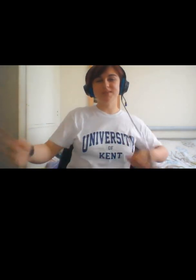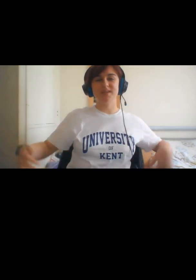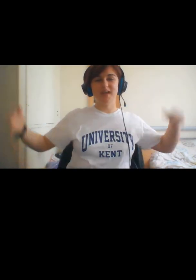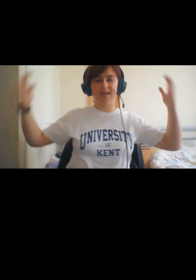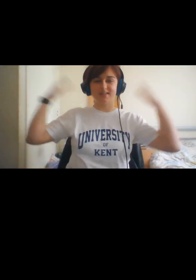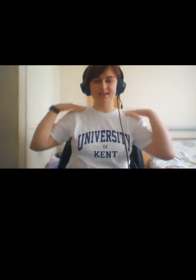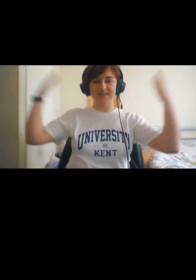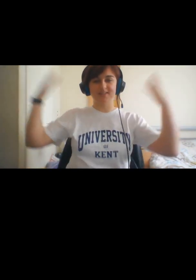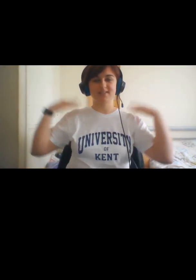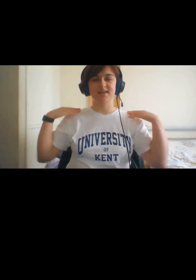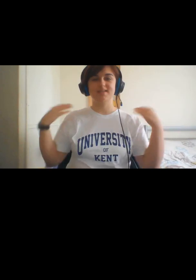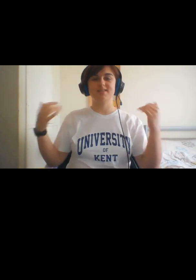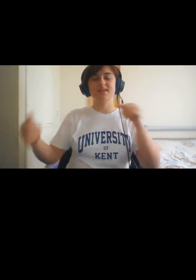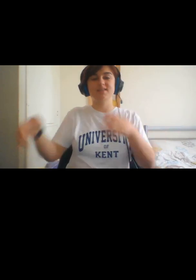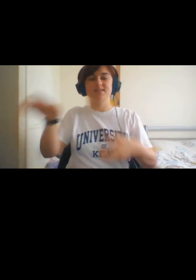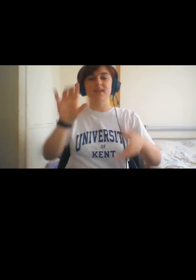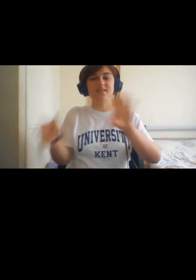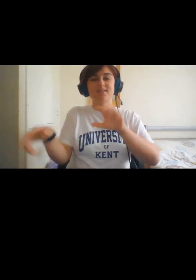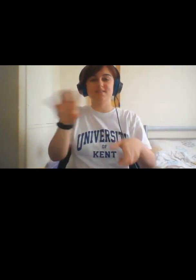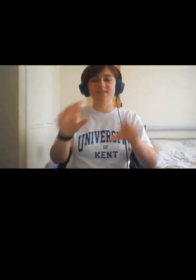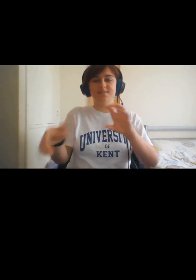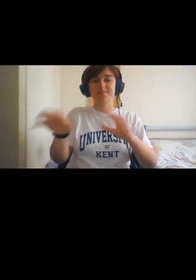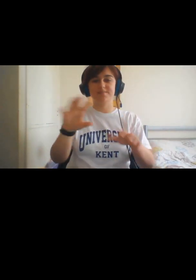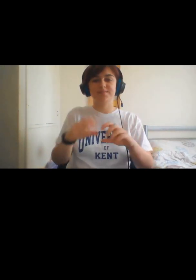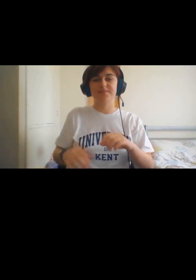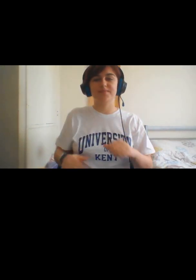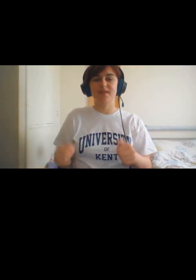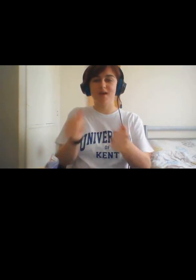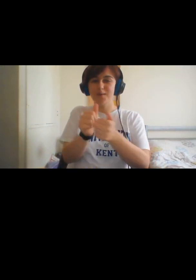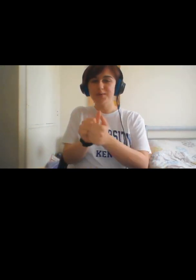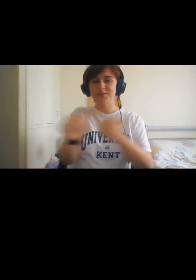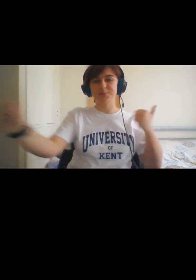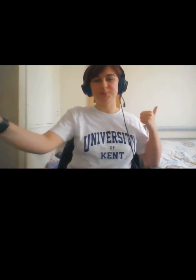sport and exercise science,